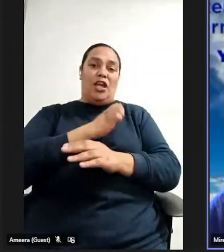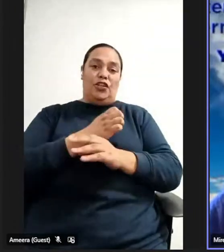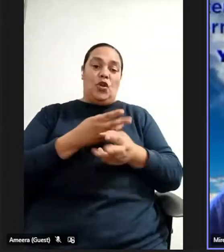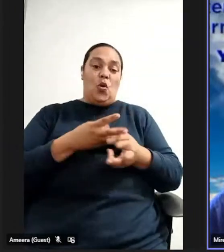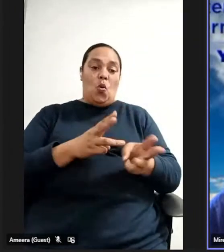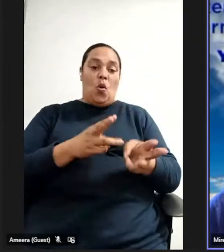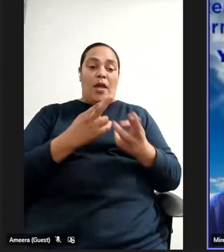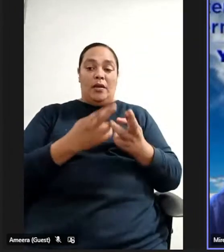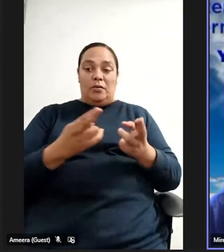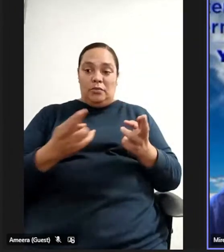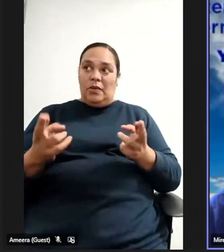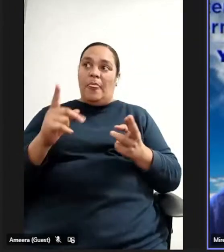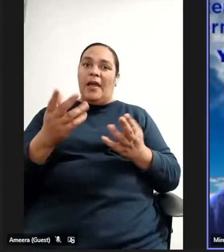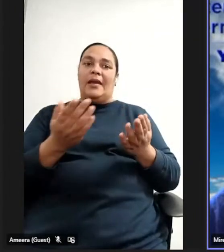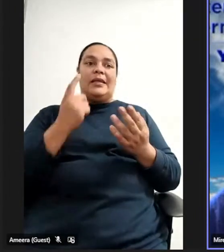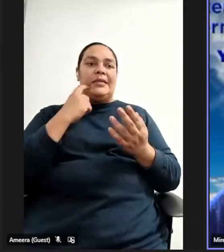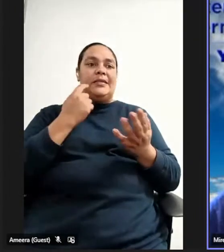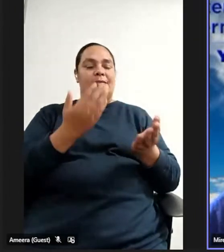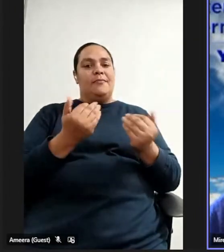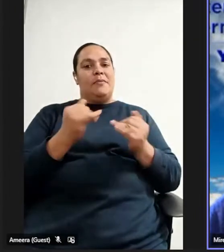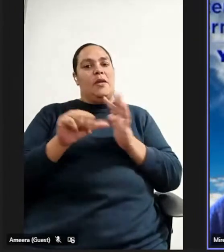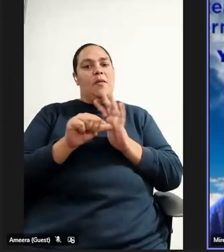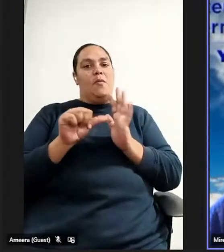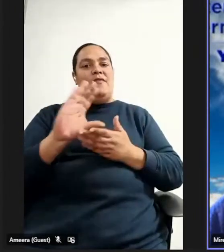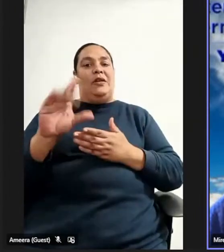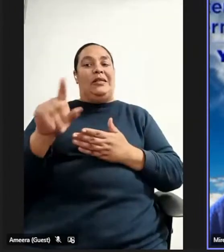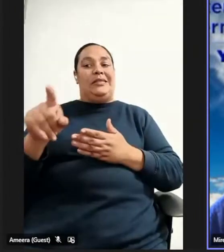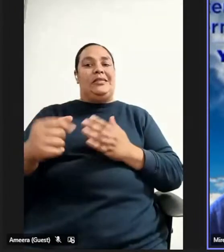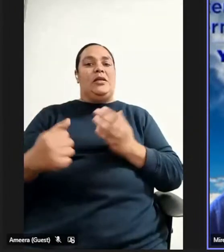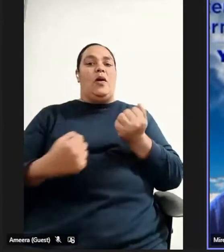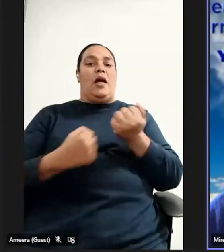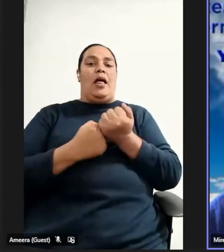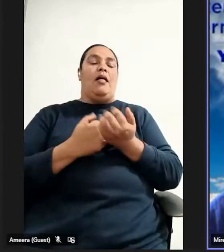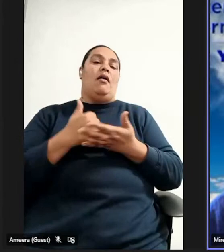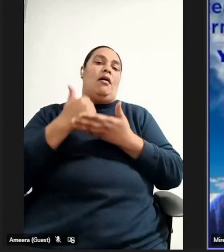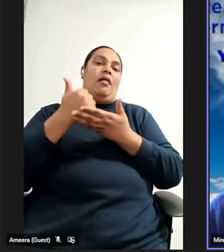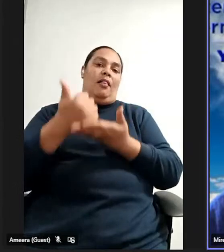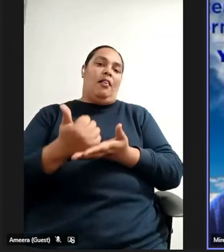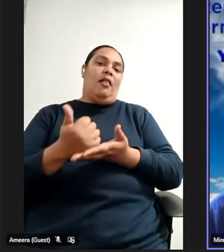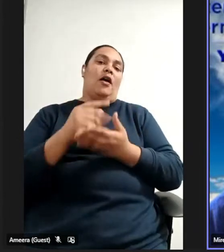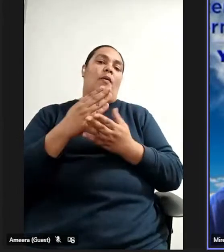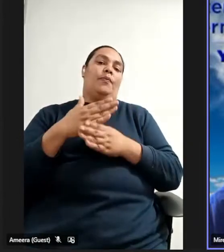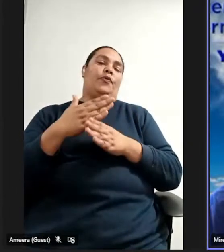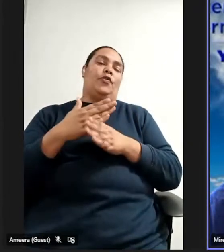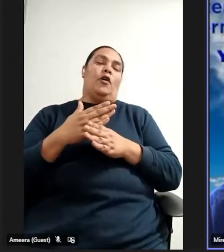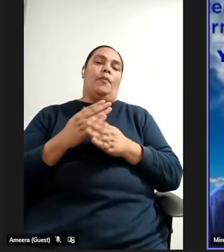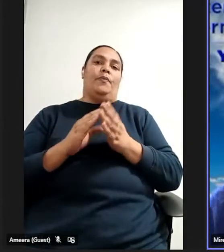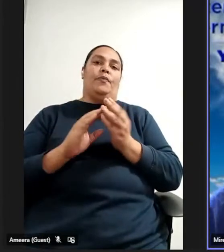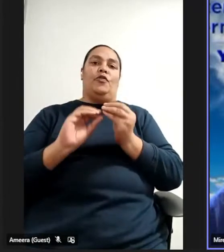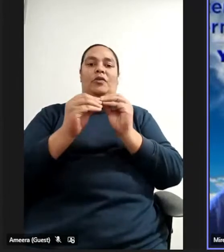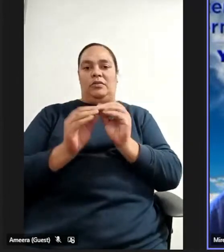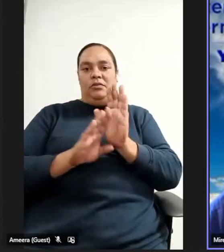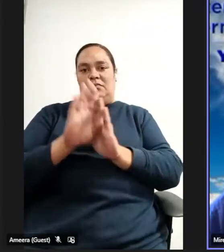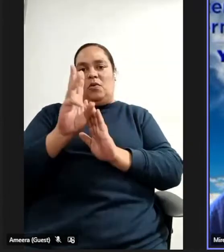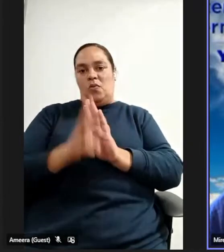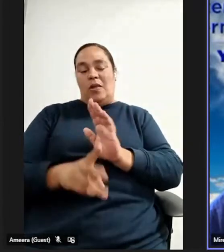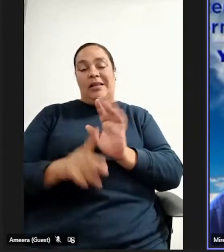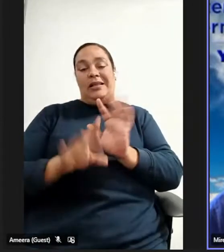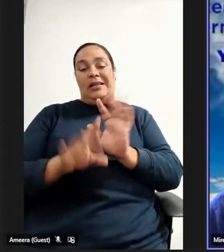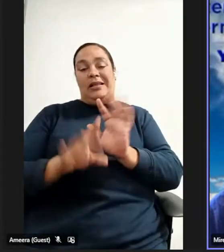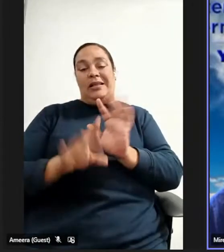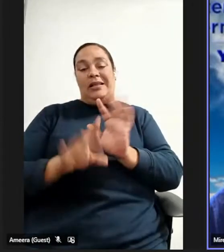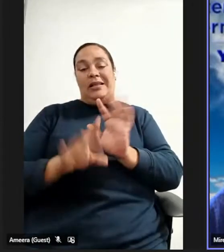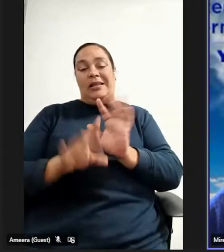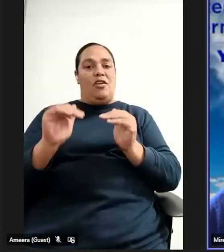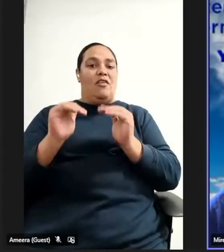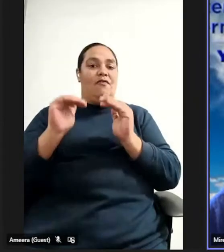critical investment, which will also help support economic growth and job creation. This also has the added advantage of